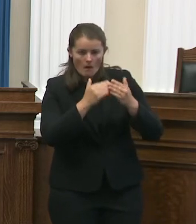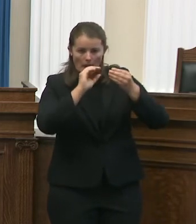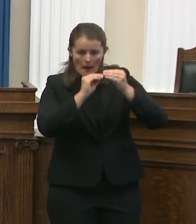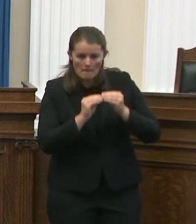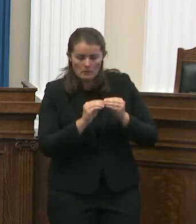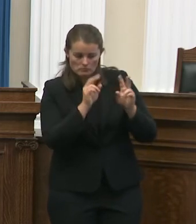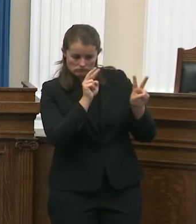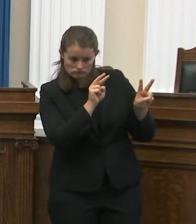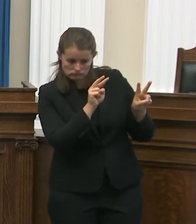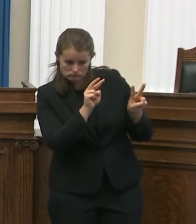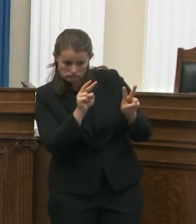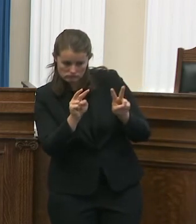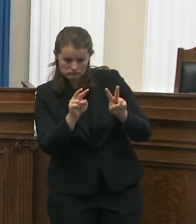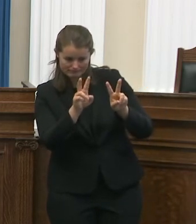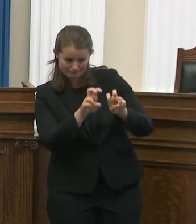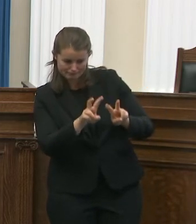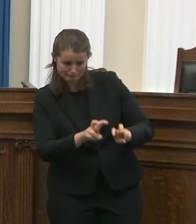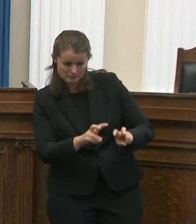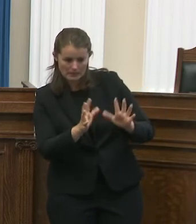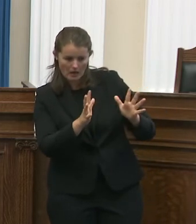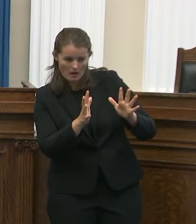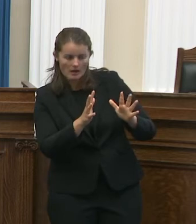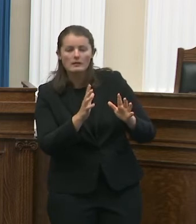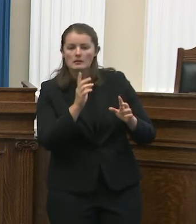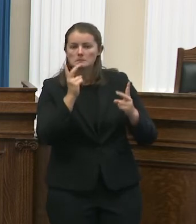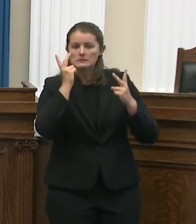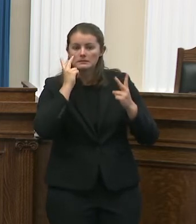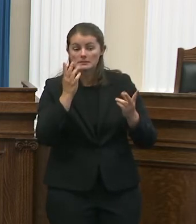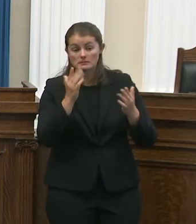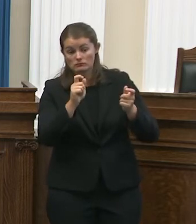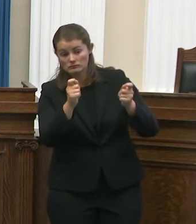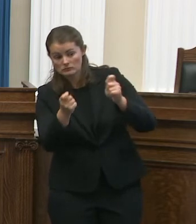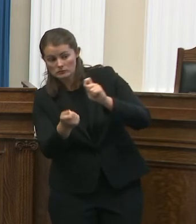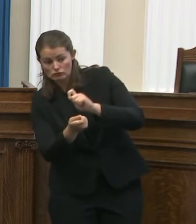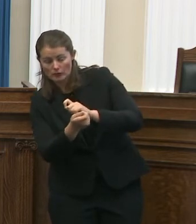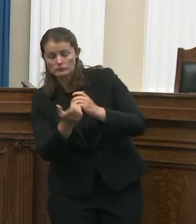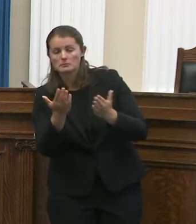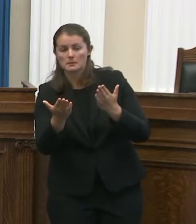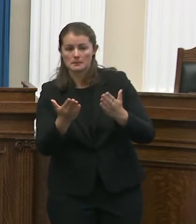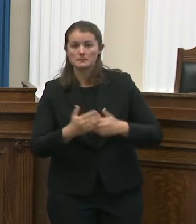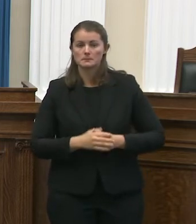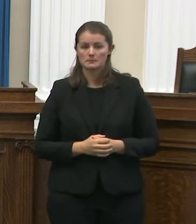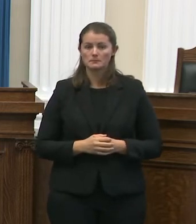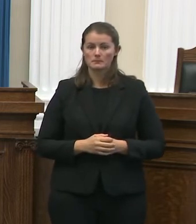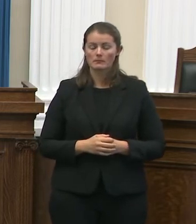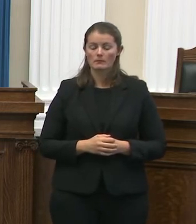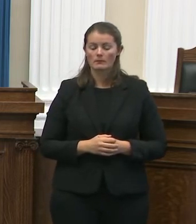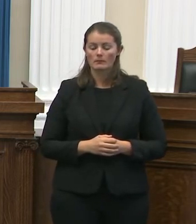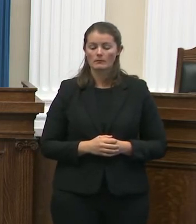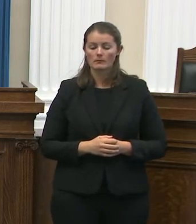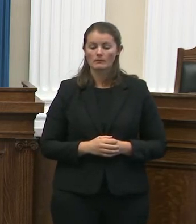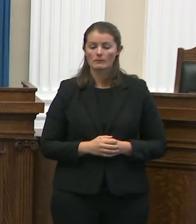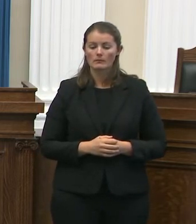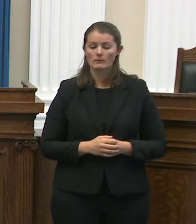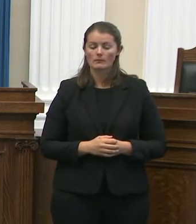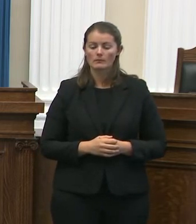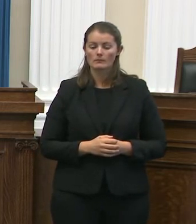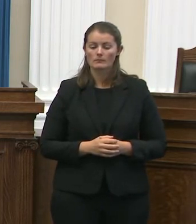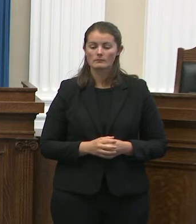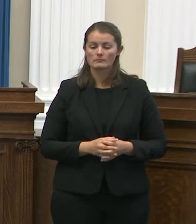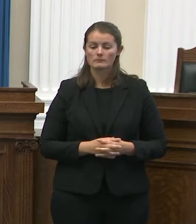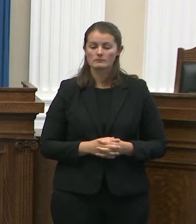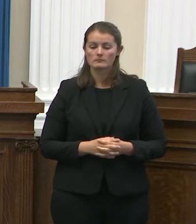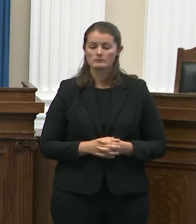and continue to evaluate and take action as necessary. Again, these decisions are